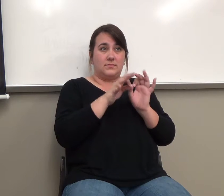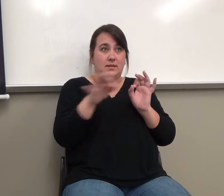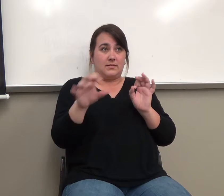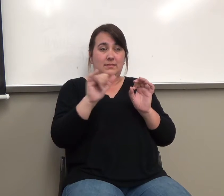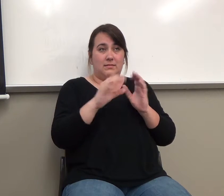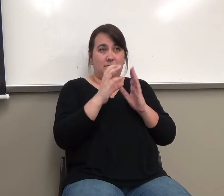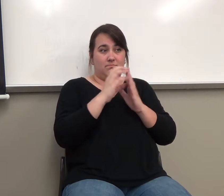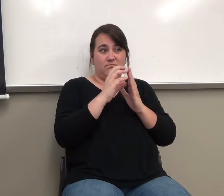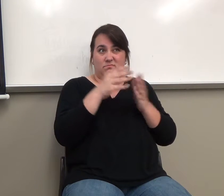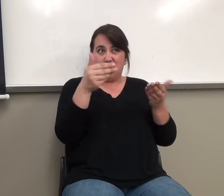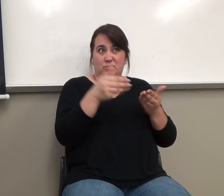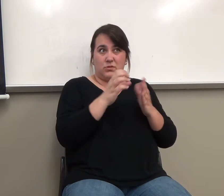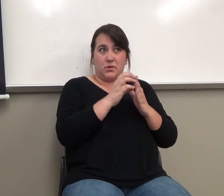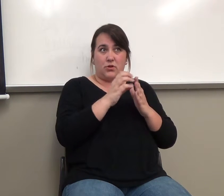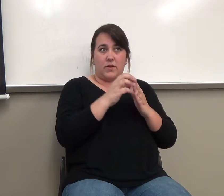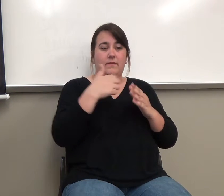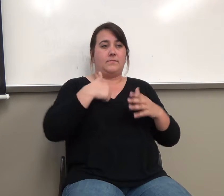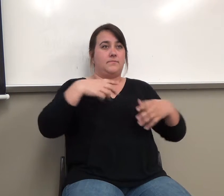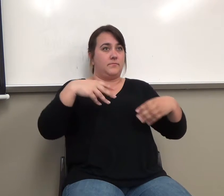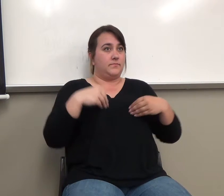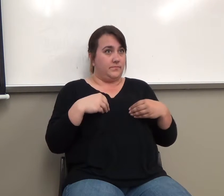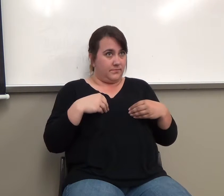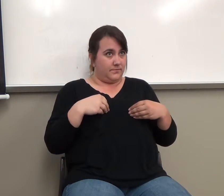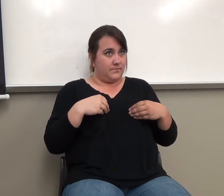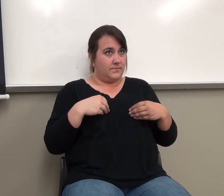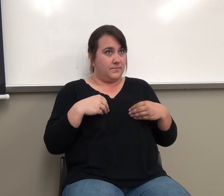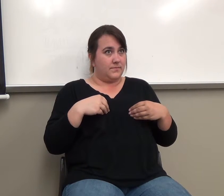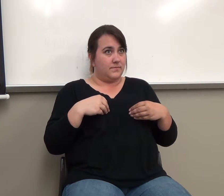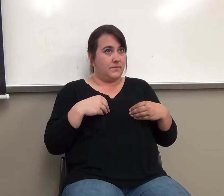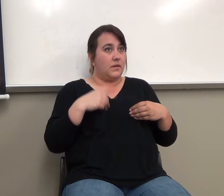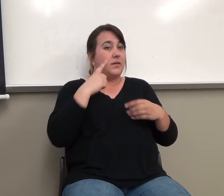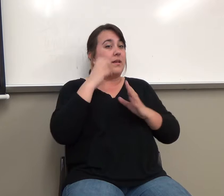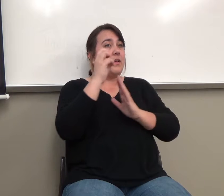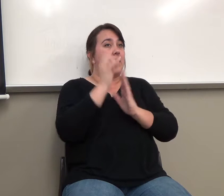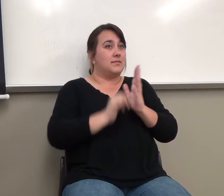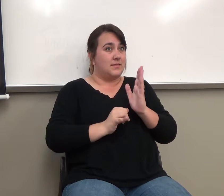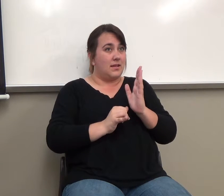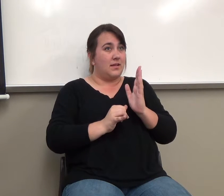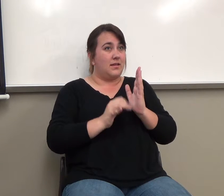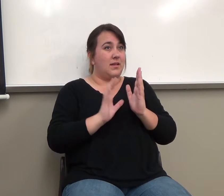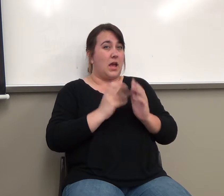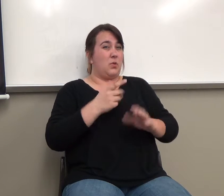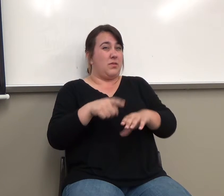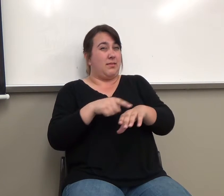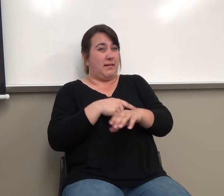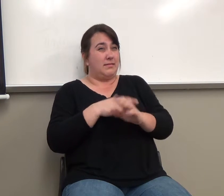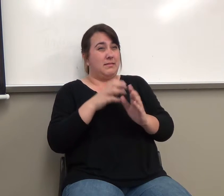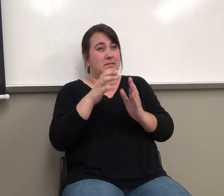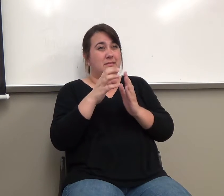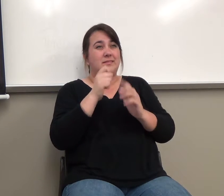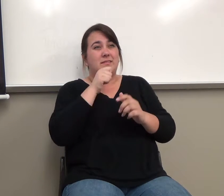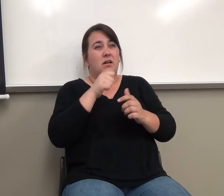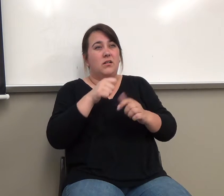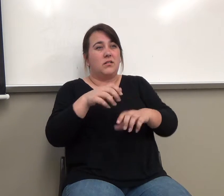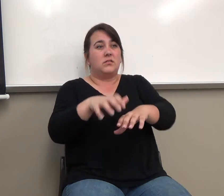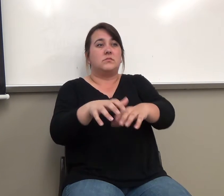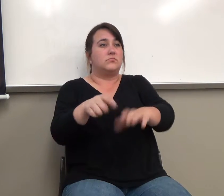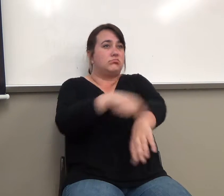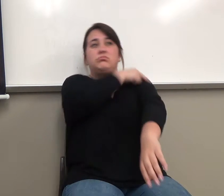okay. Because for an essay the length of what we're doing right now, that piece of statement is enough for the first